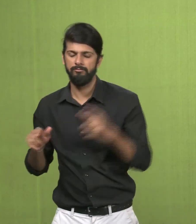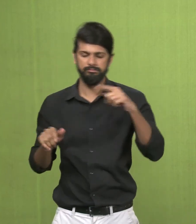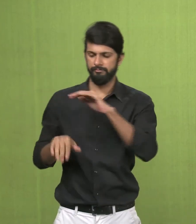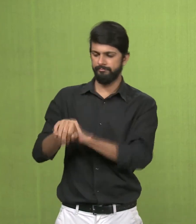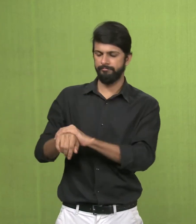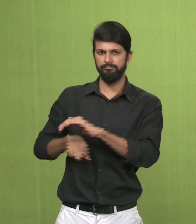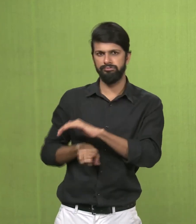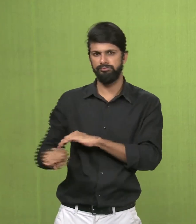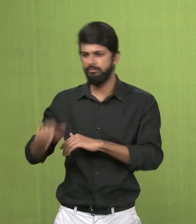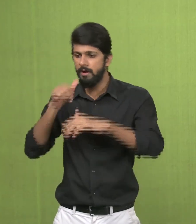earth goddess,